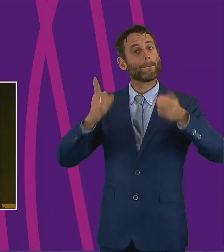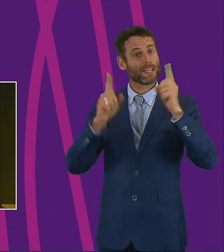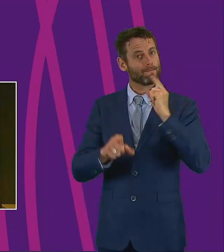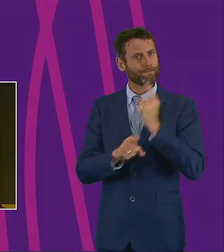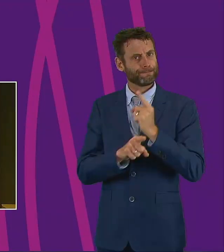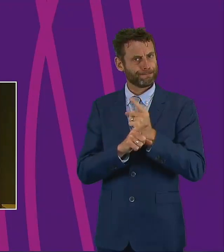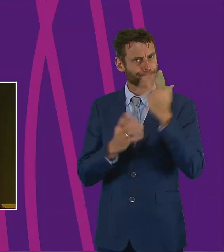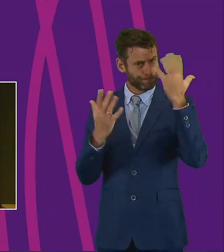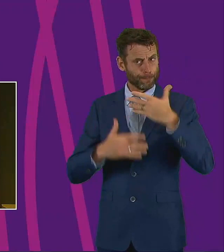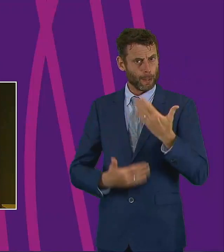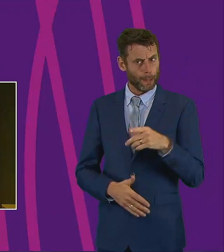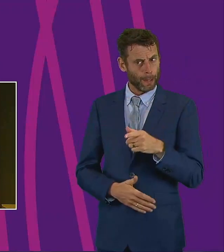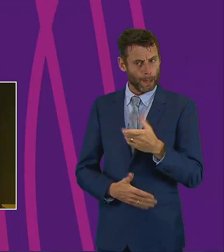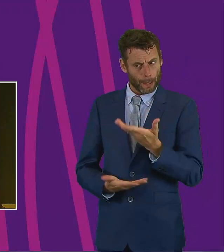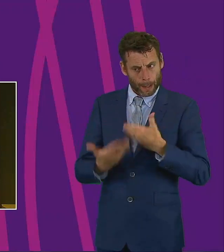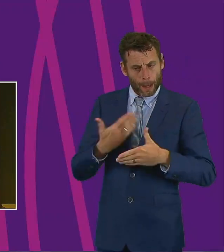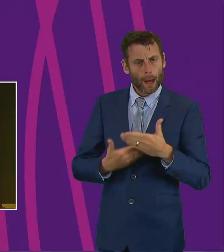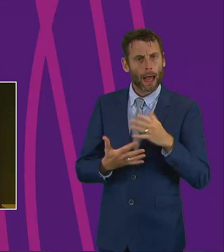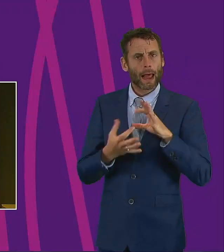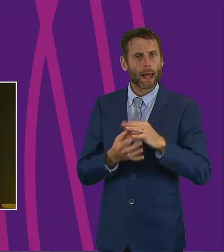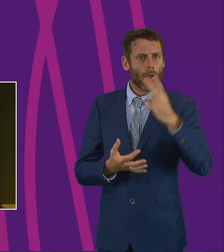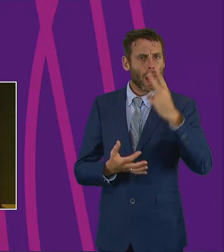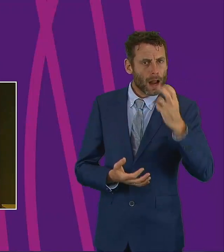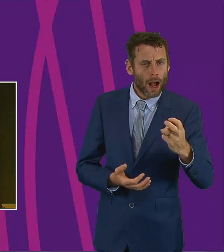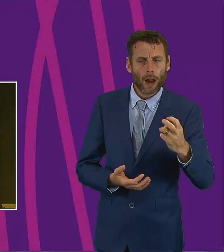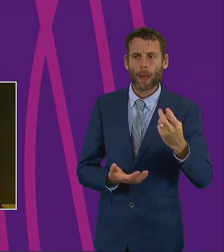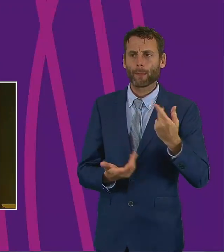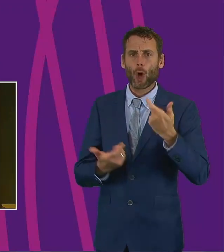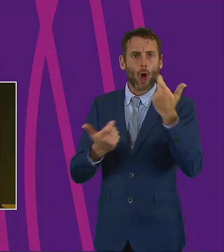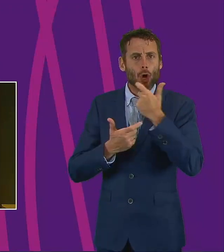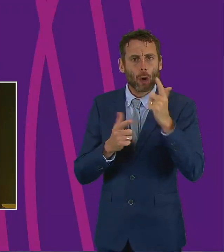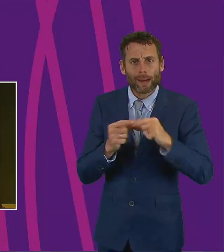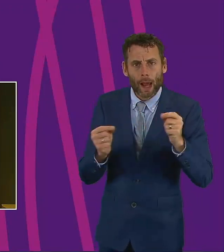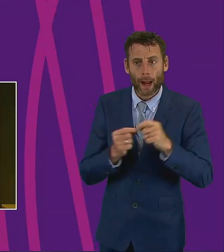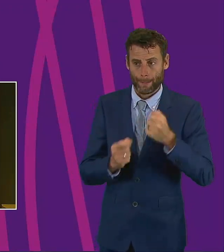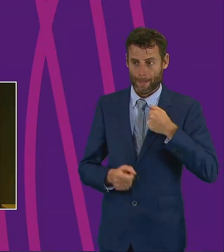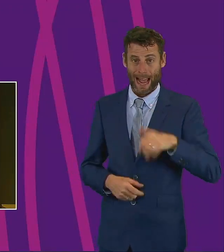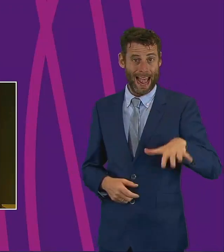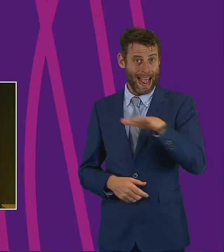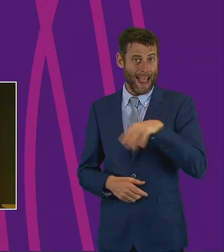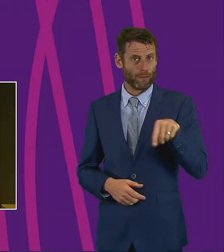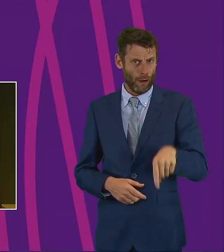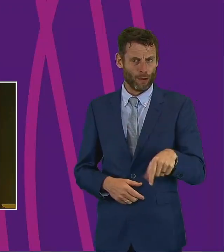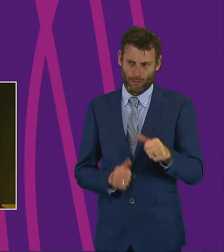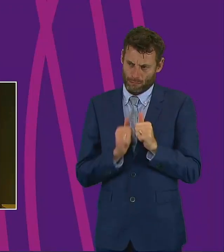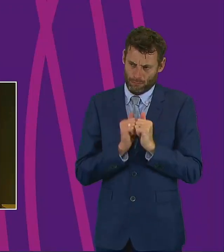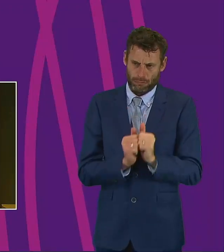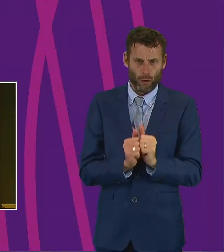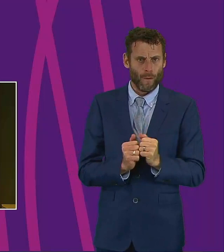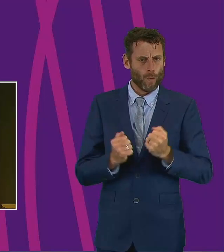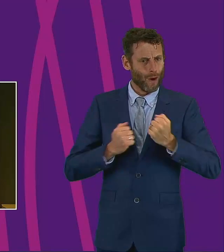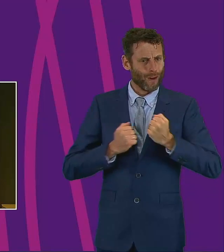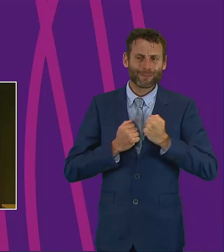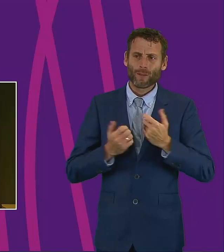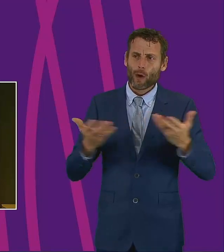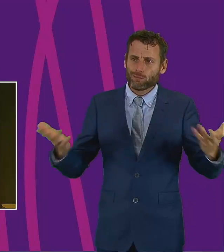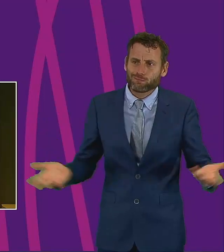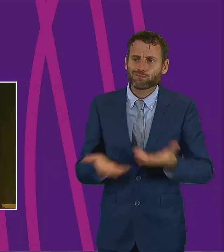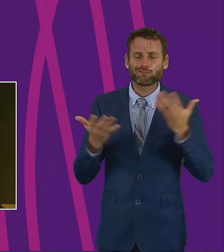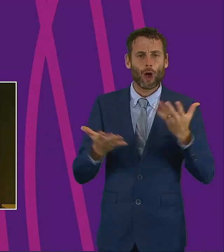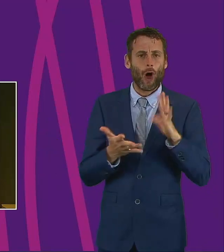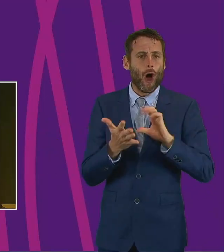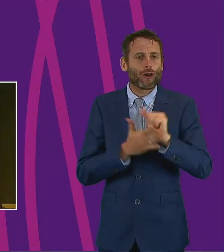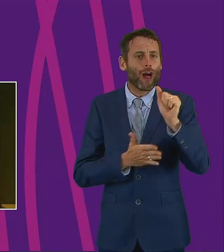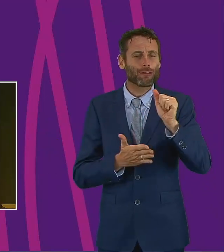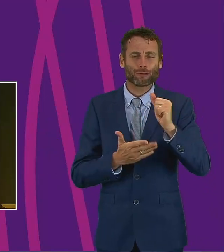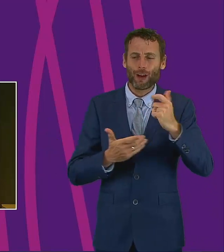nightclubs, music venues and stand comedy club in my constituency, which contribute greatly to the cultural scene and economy in Glasgow and beyond.